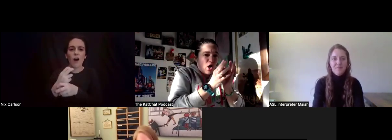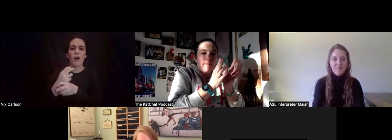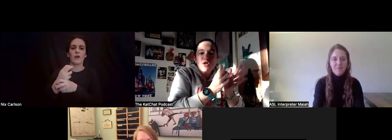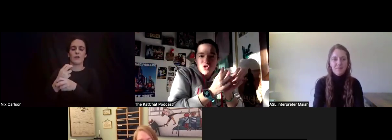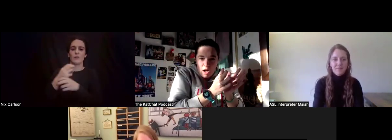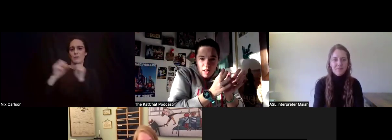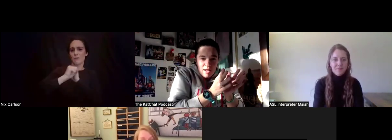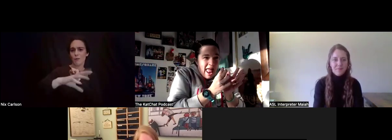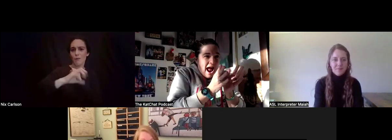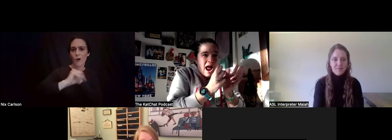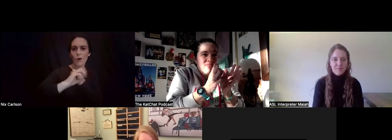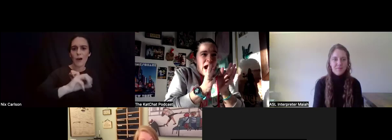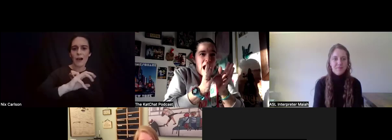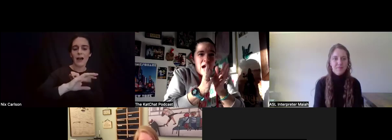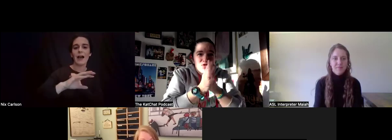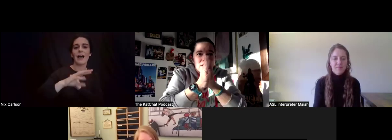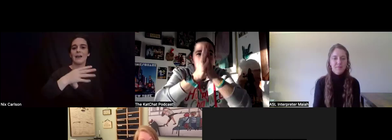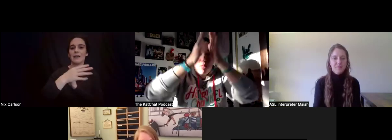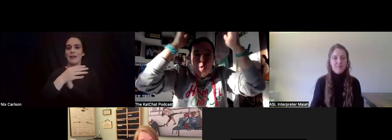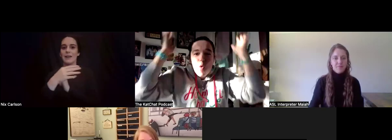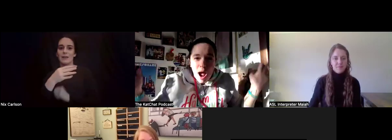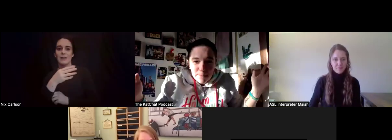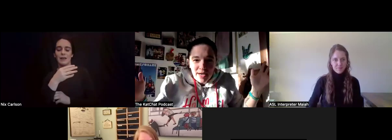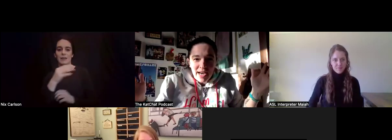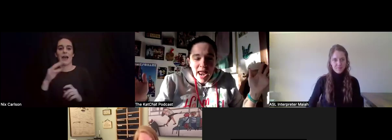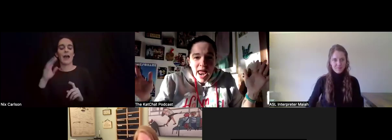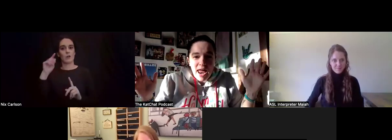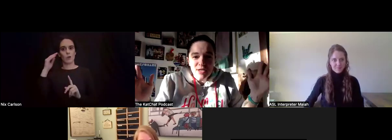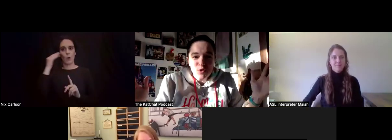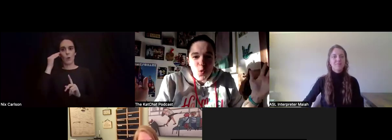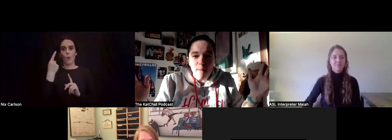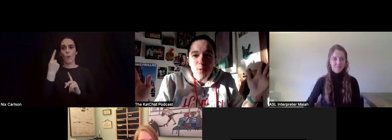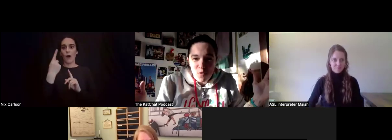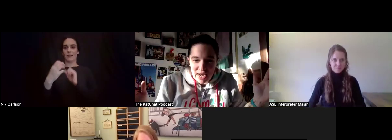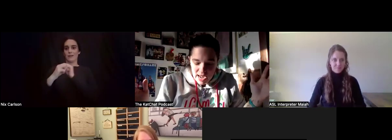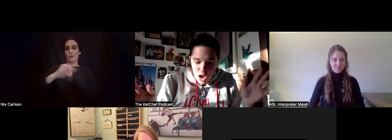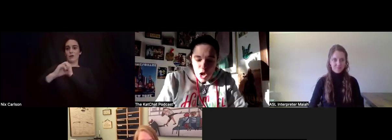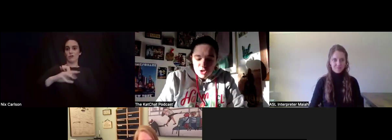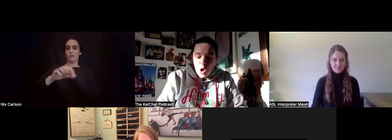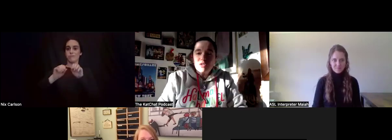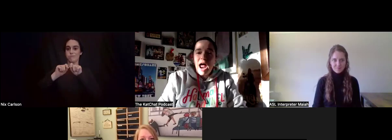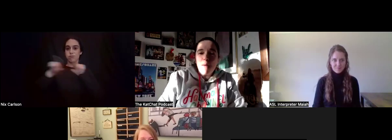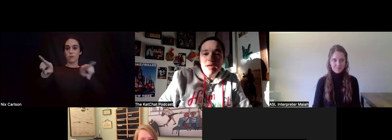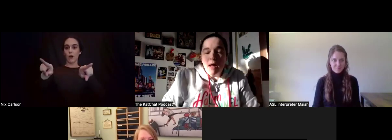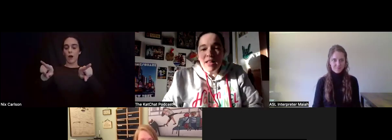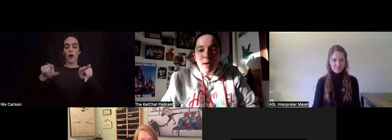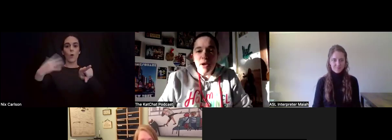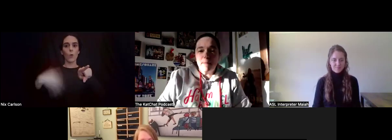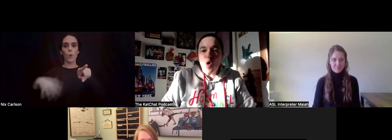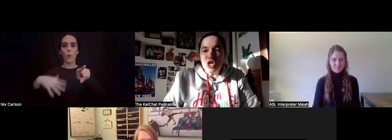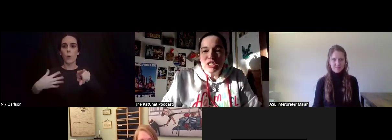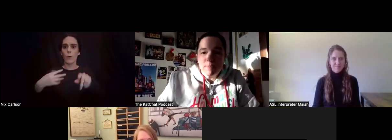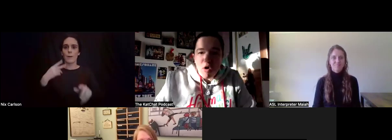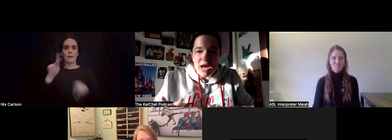small commercial and then just blew up Yep. to a movie. So tell me a little